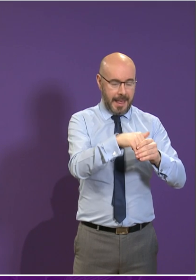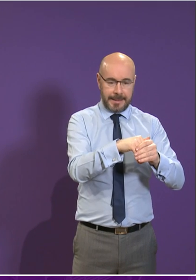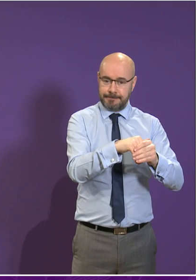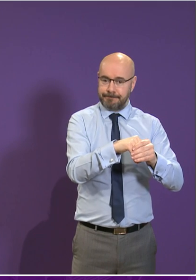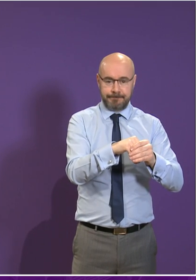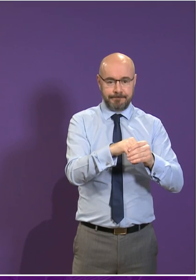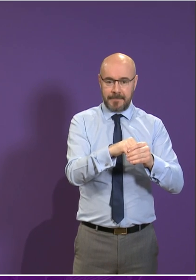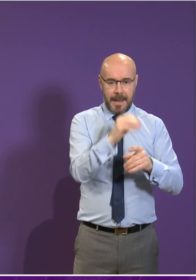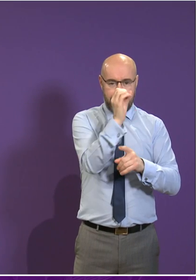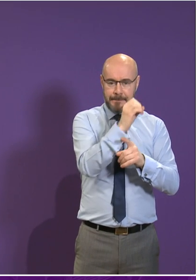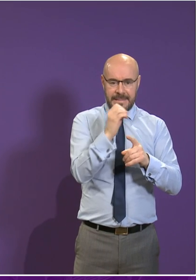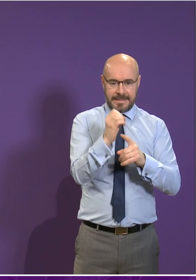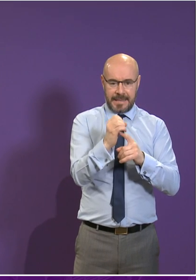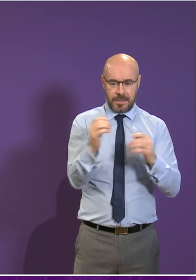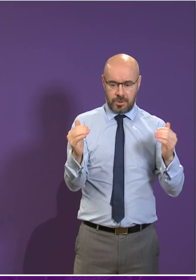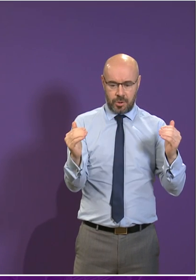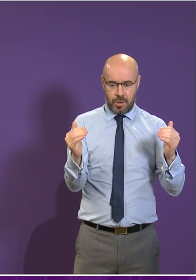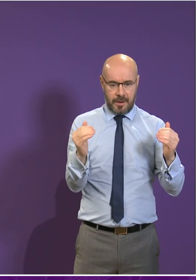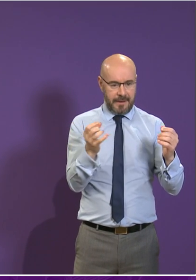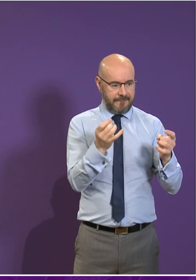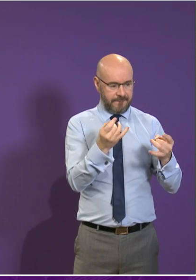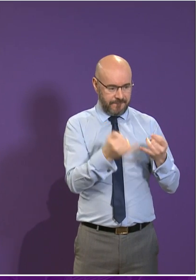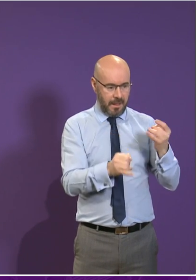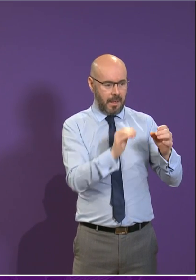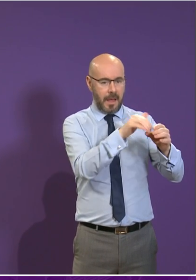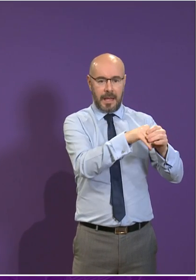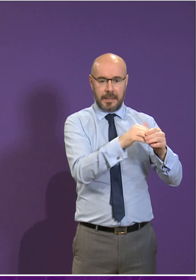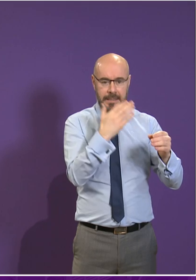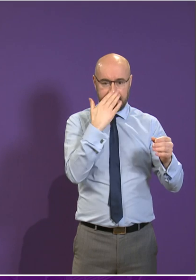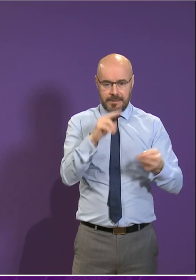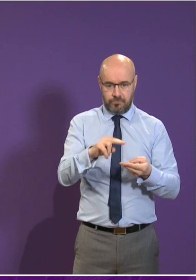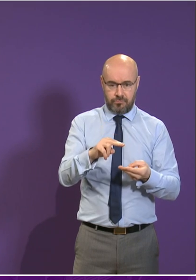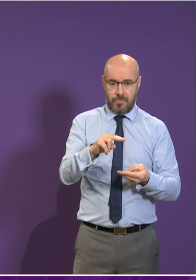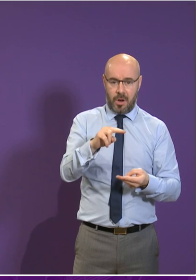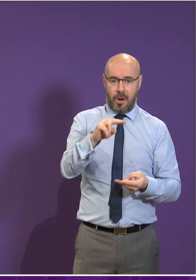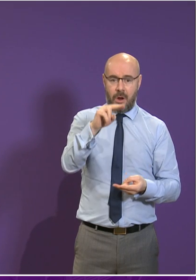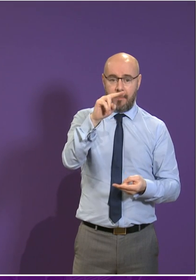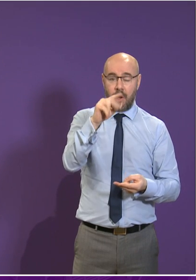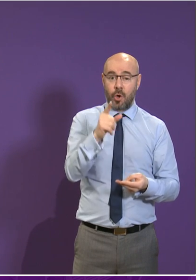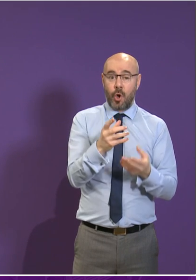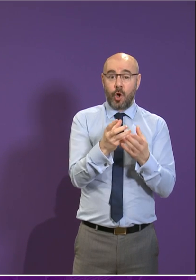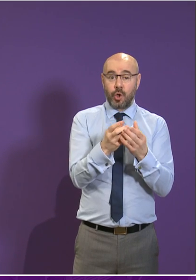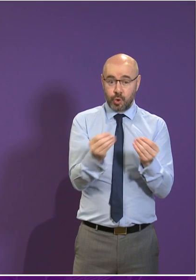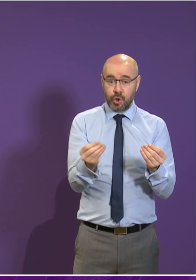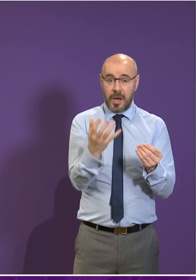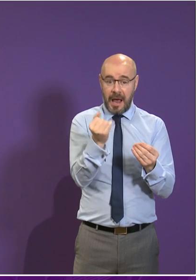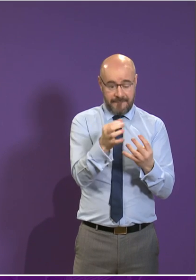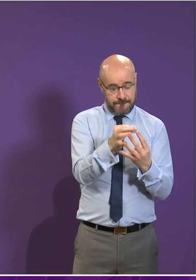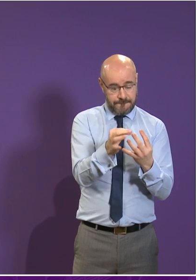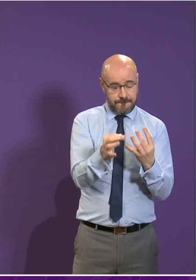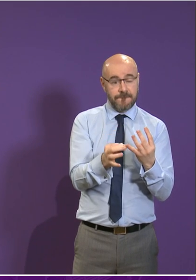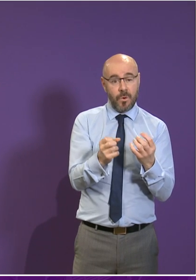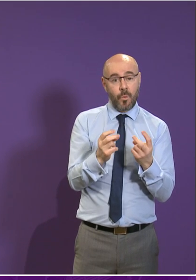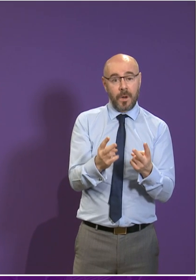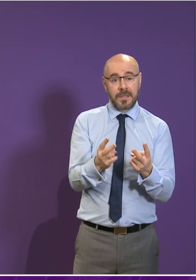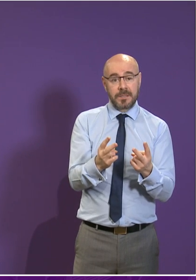getting in has been going up. And there are a number of solutions to that. However, I think